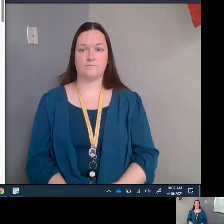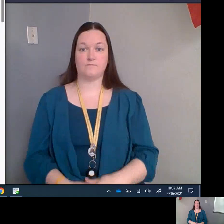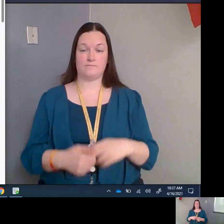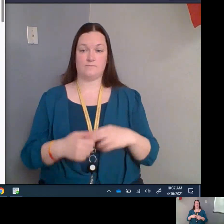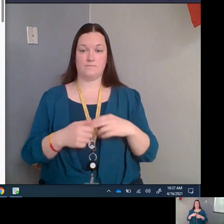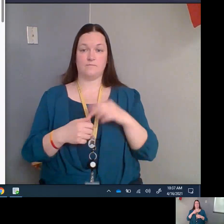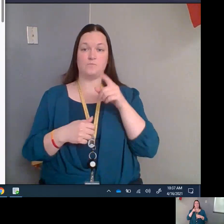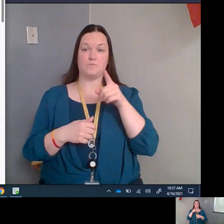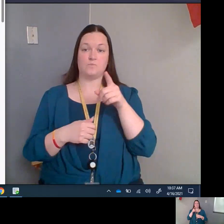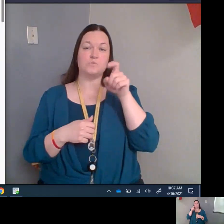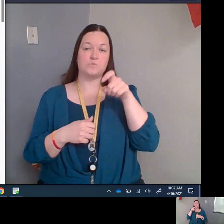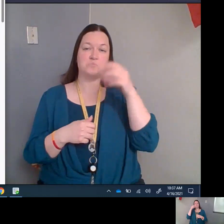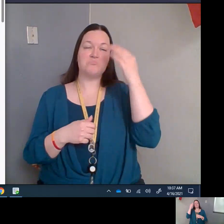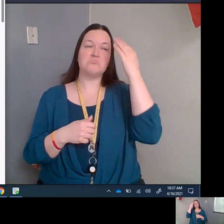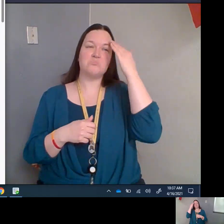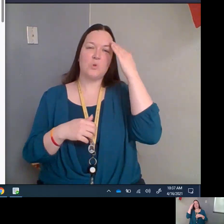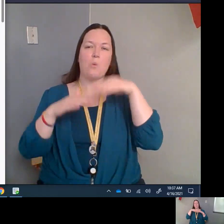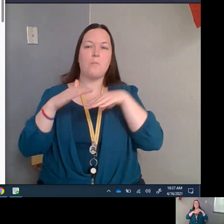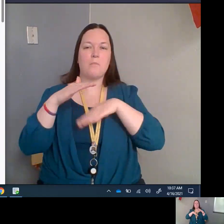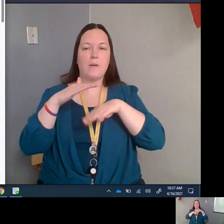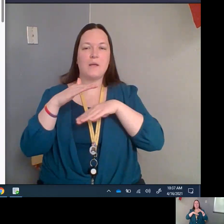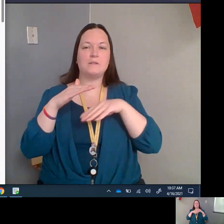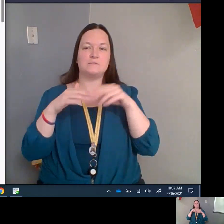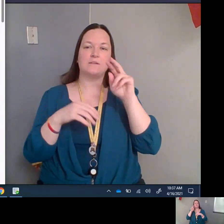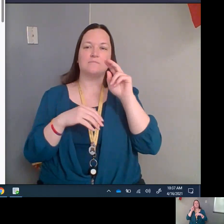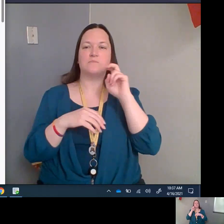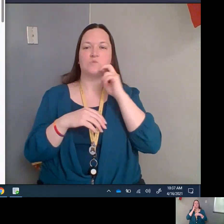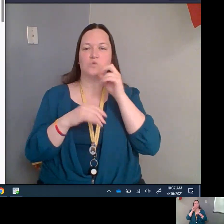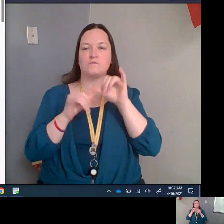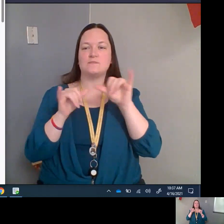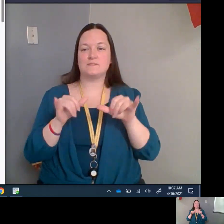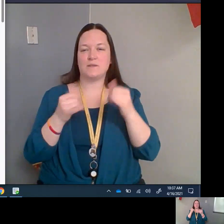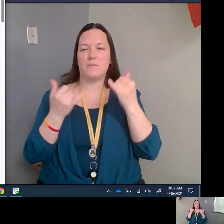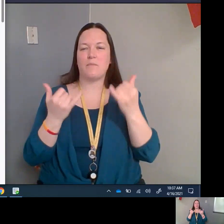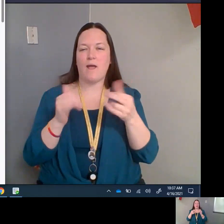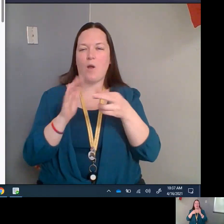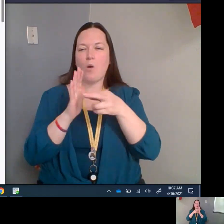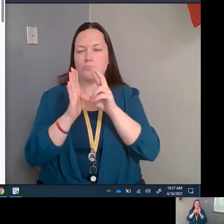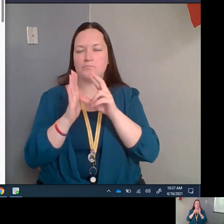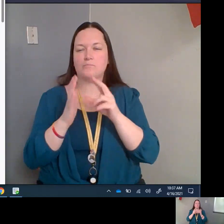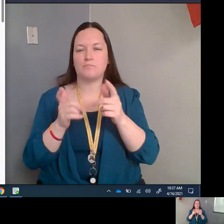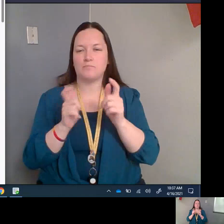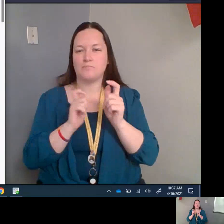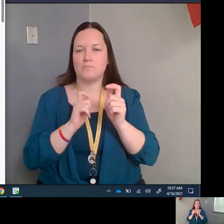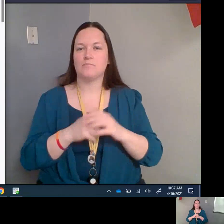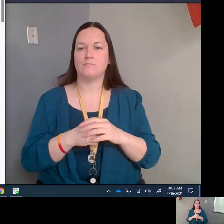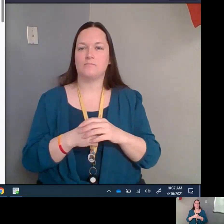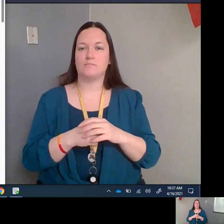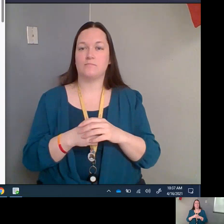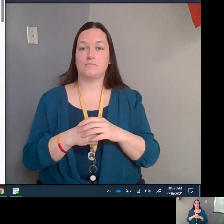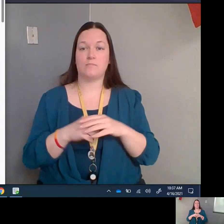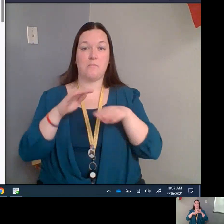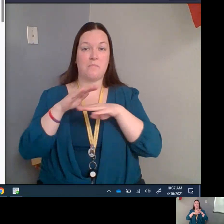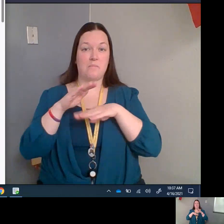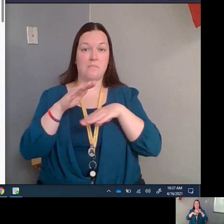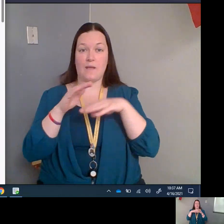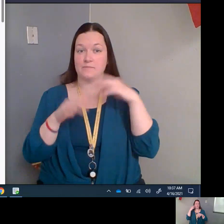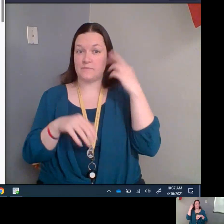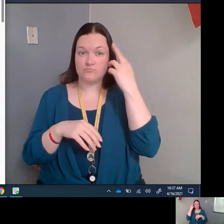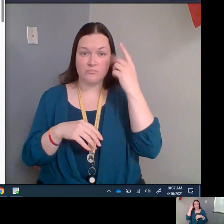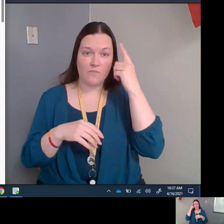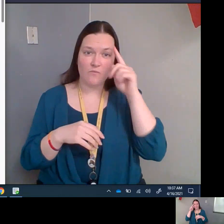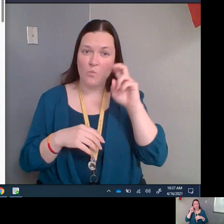Now at this point, you should have a basic understanding of the nervous system, but let's do a quick recap. The basic purpose